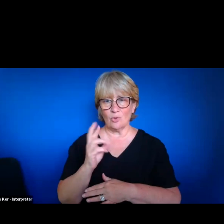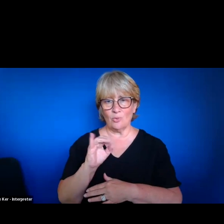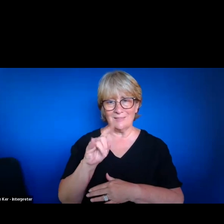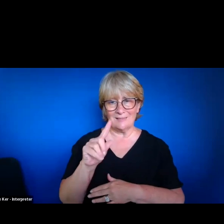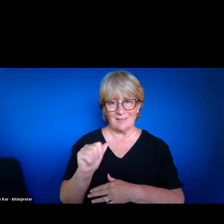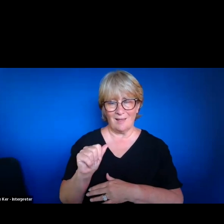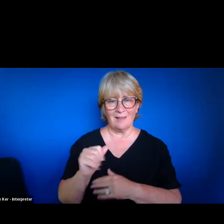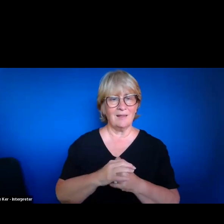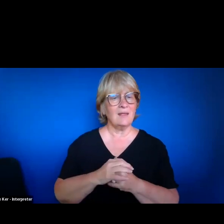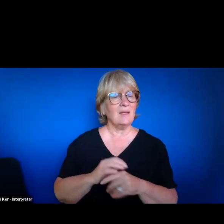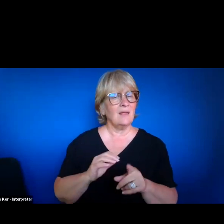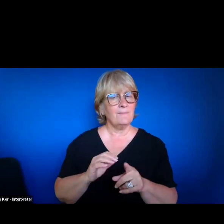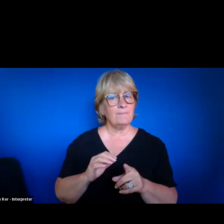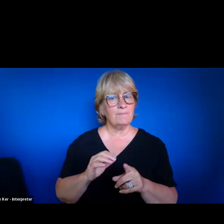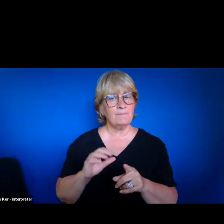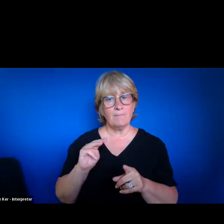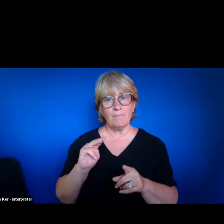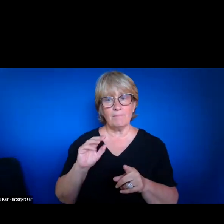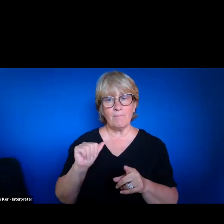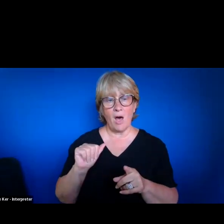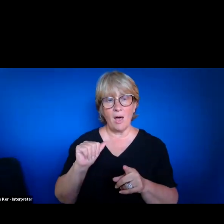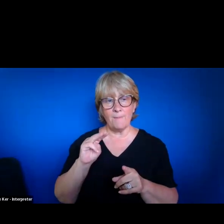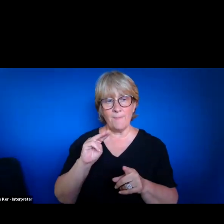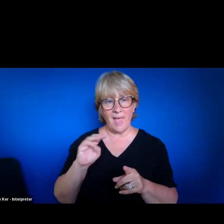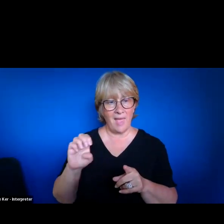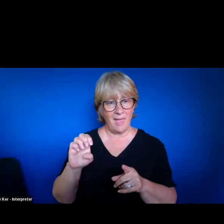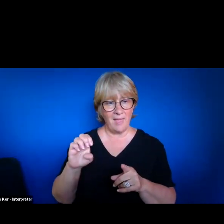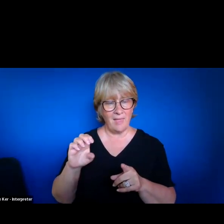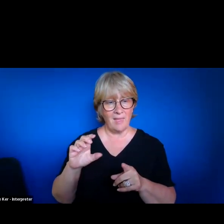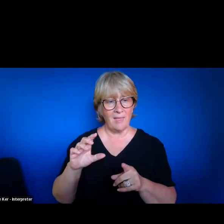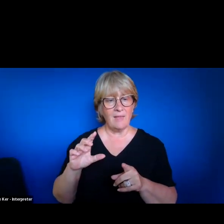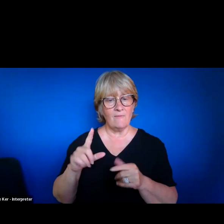with Mame Baswa first, and then